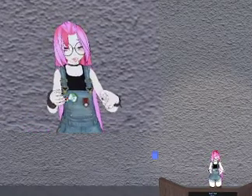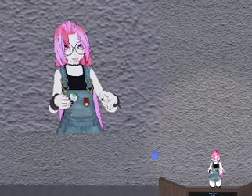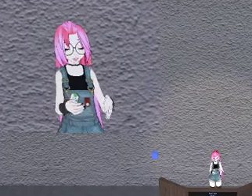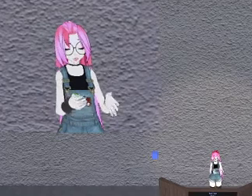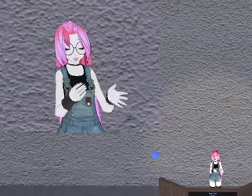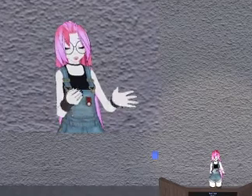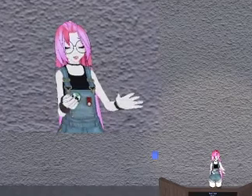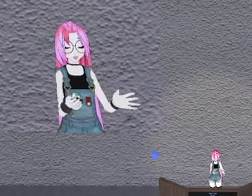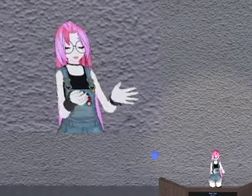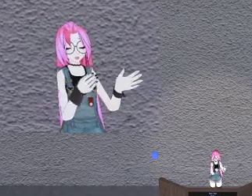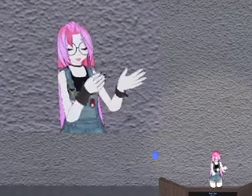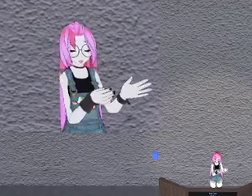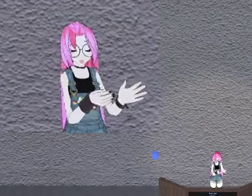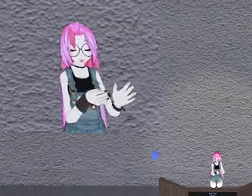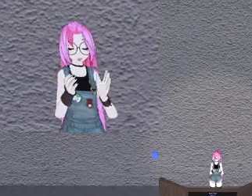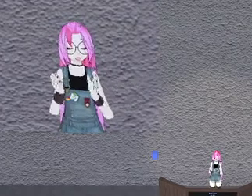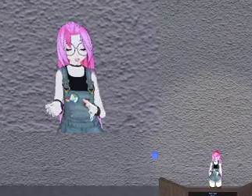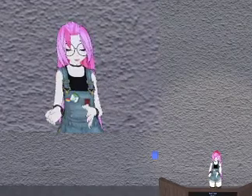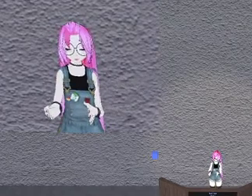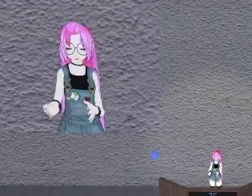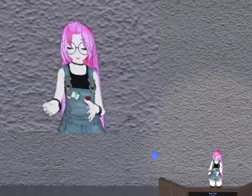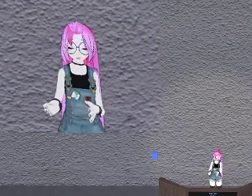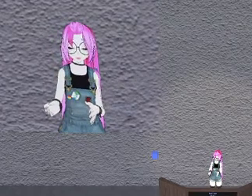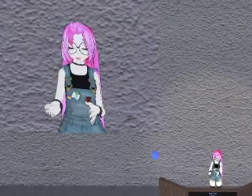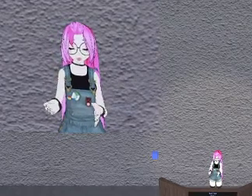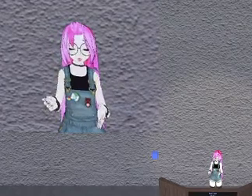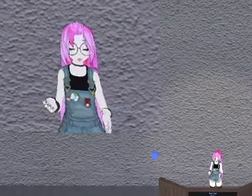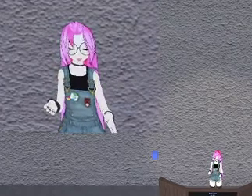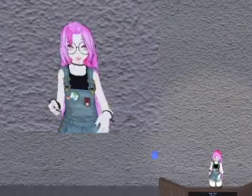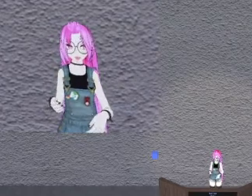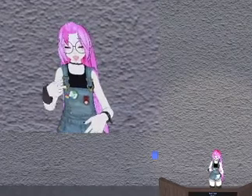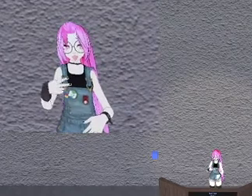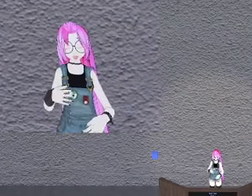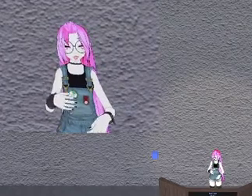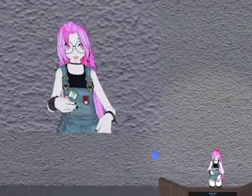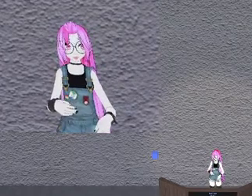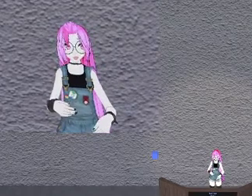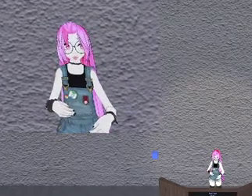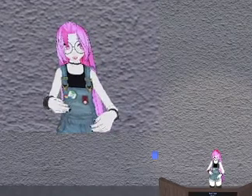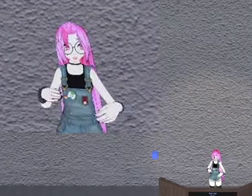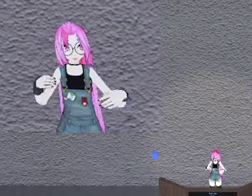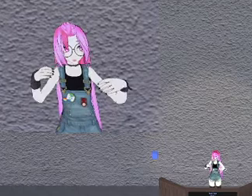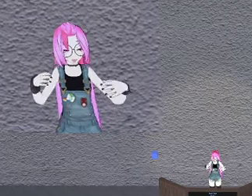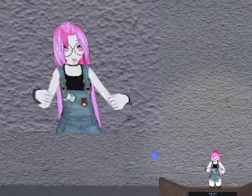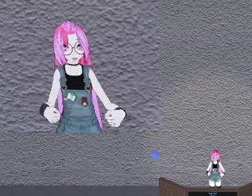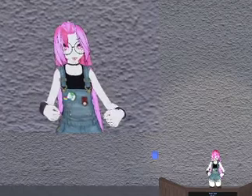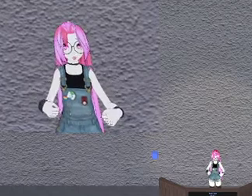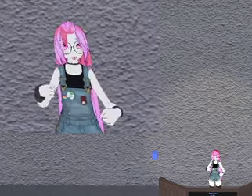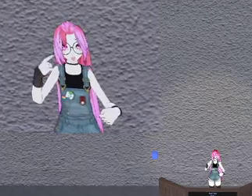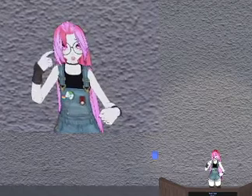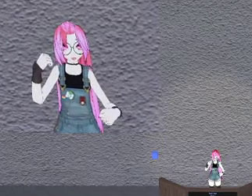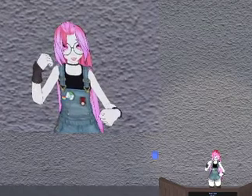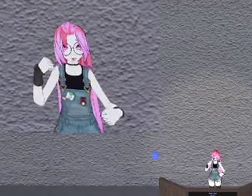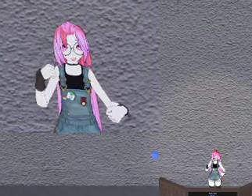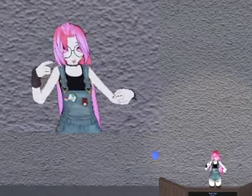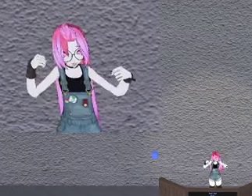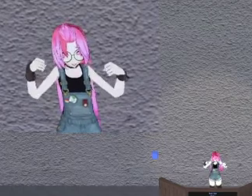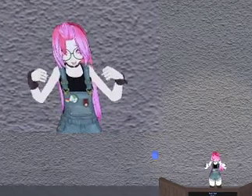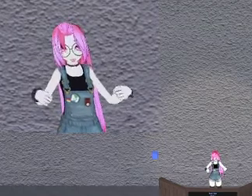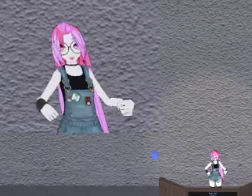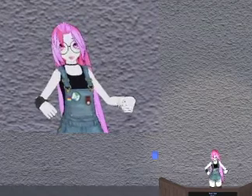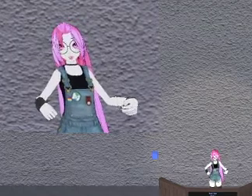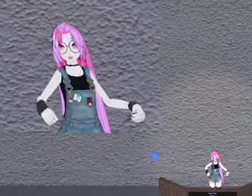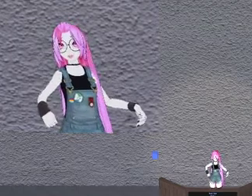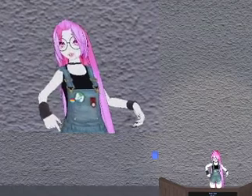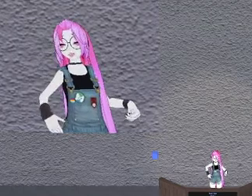students remember it is it literally means do not. So you wouldn't say I am not doing understanding. I